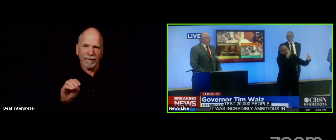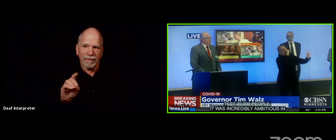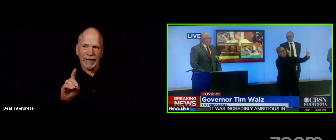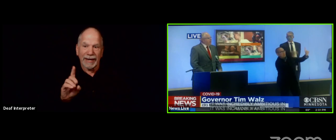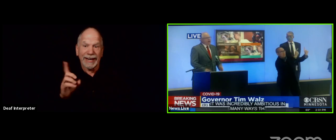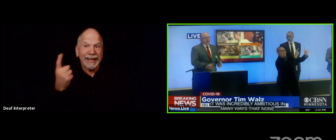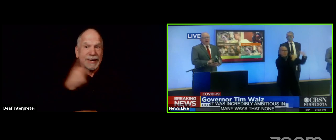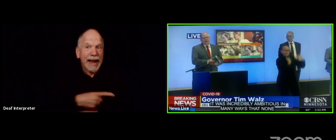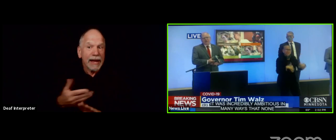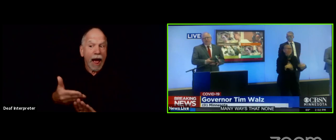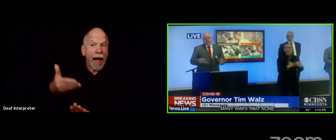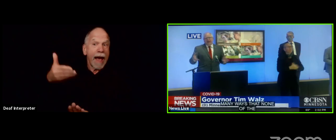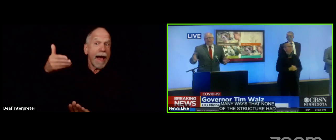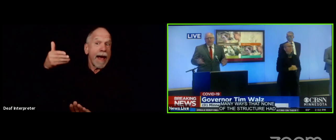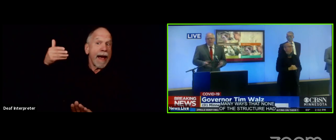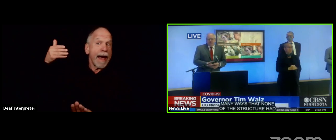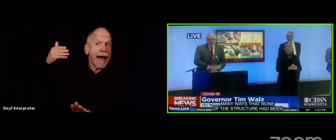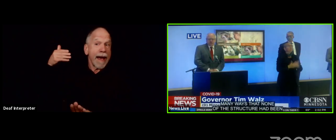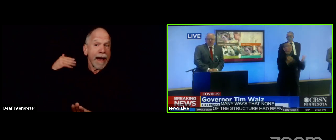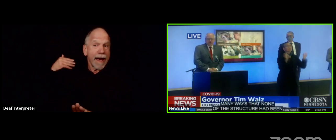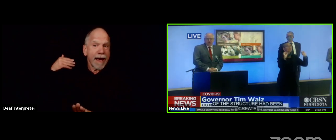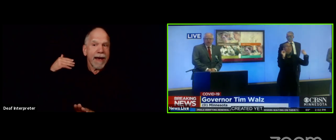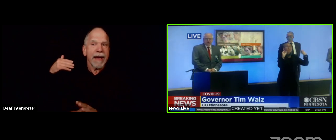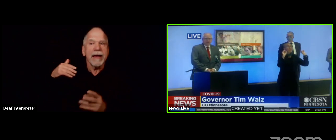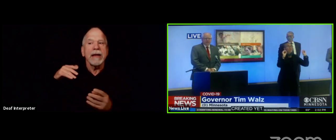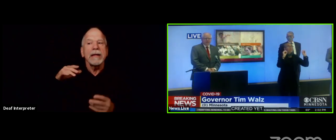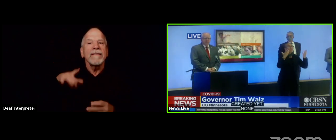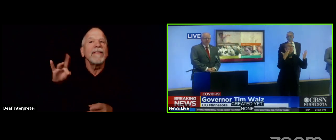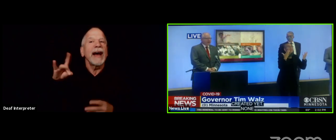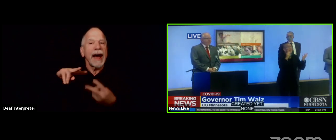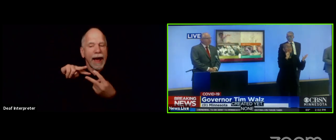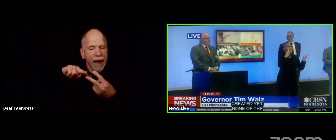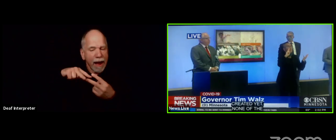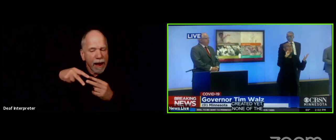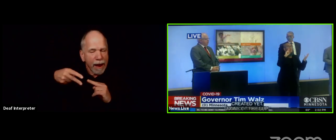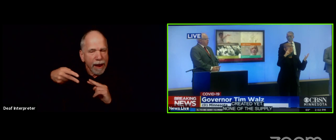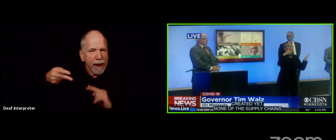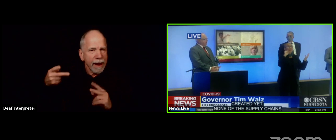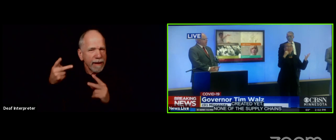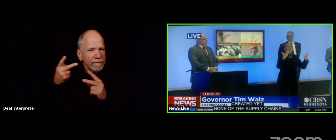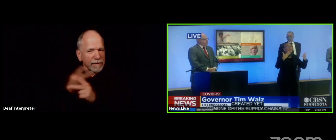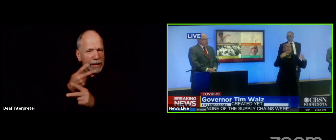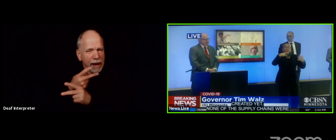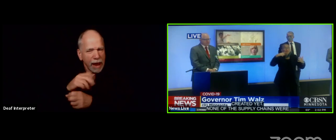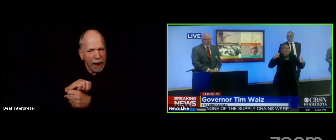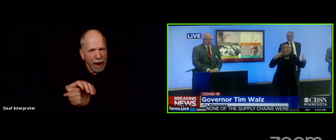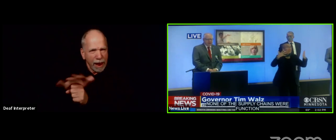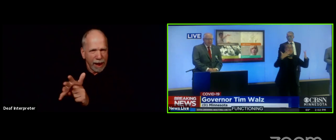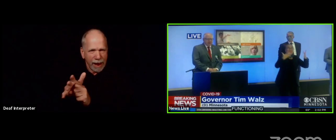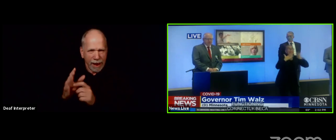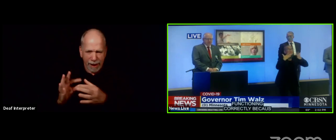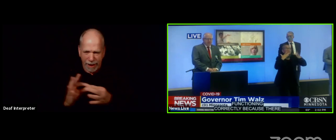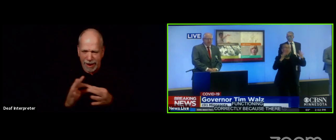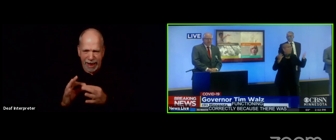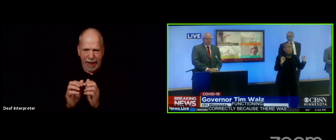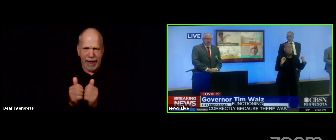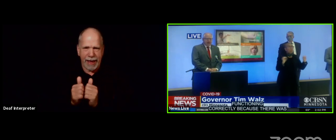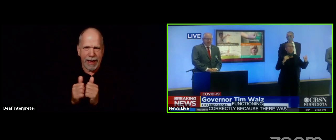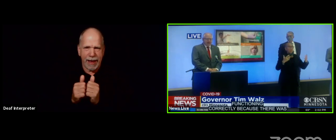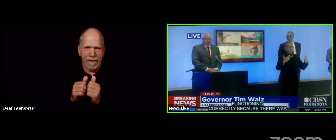yet. None of the supply chains were functioning correctly because there was a lot of disruption globally and in the United States, but it was a